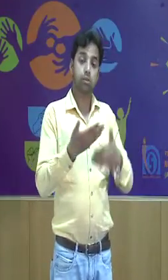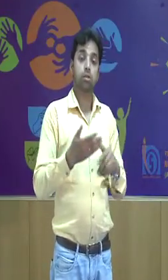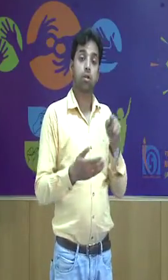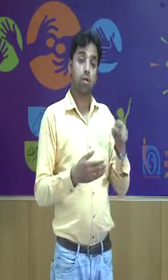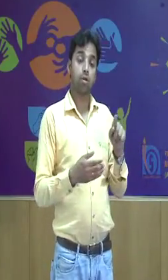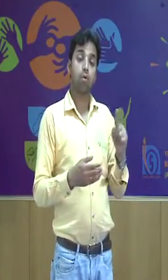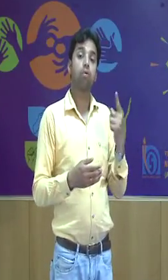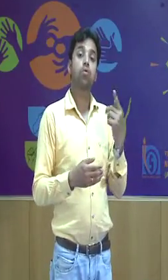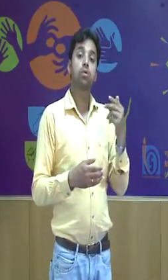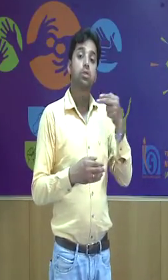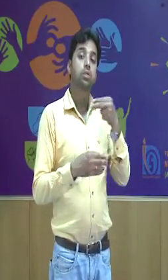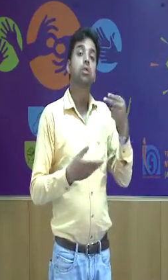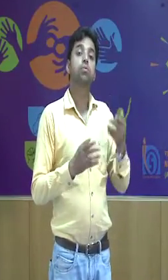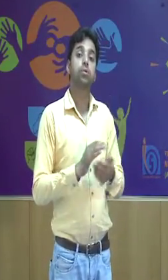the first name is